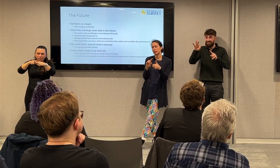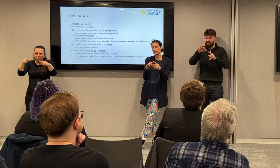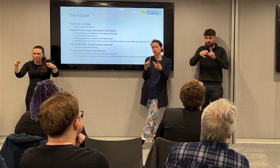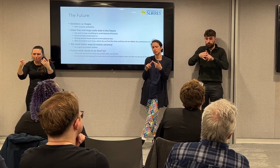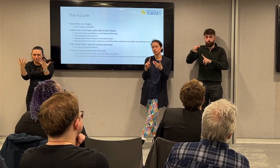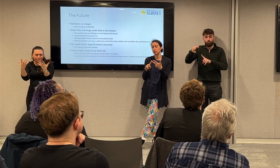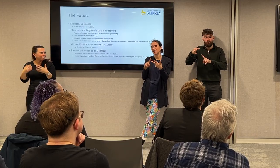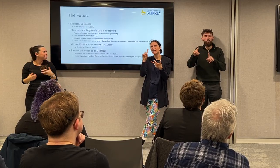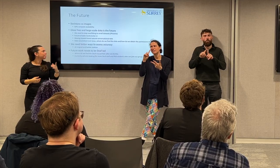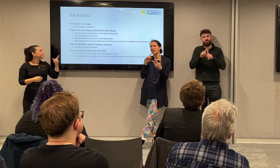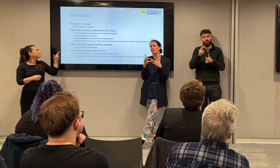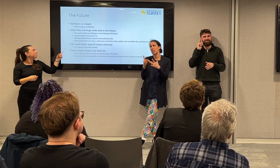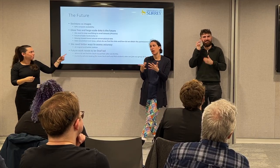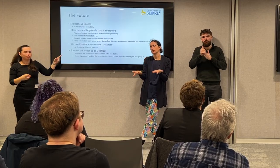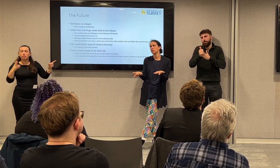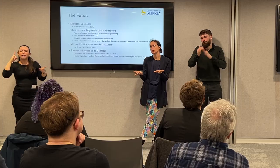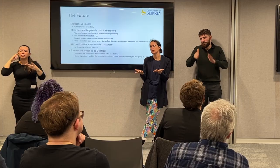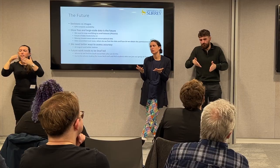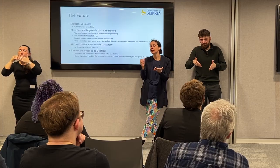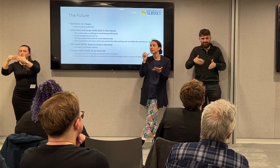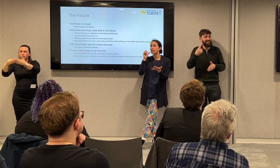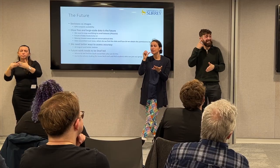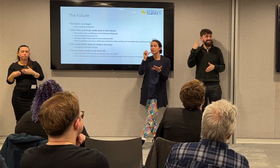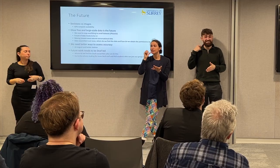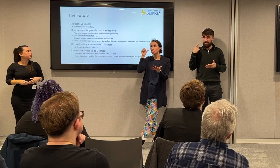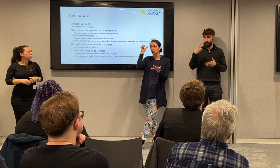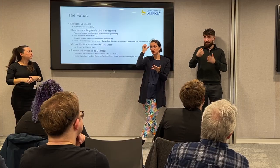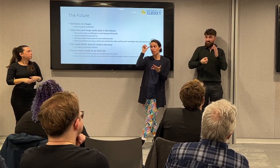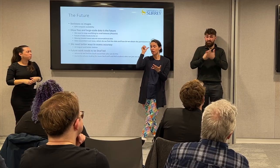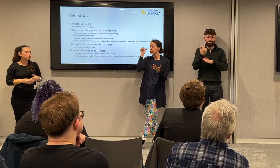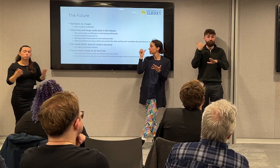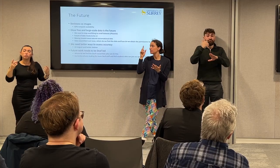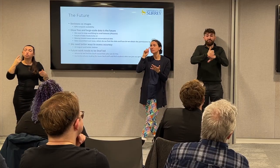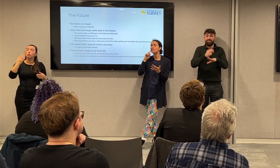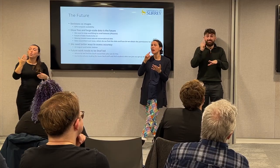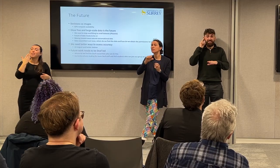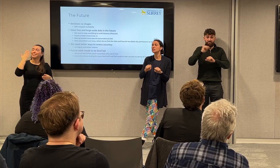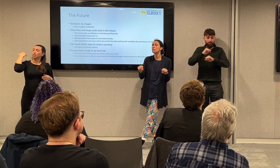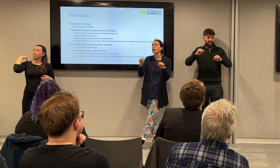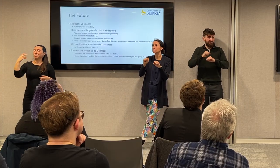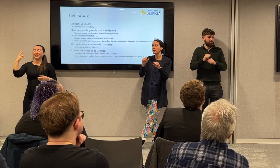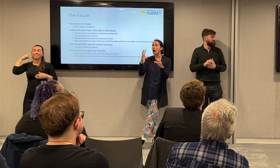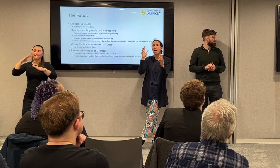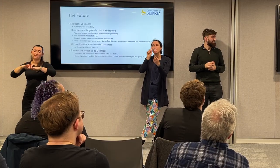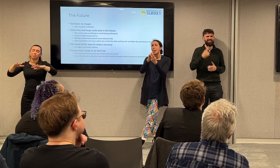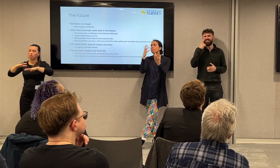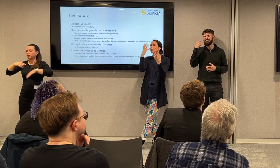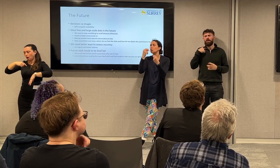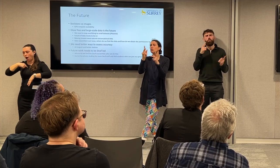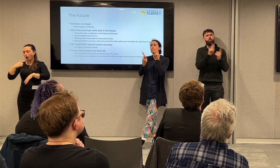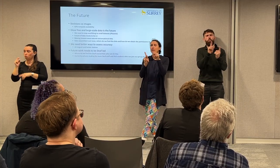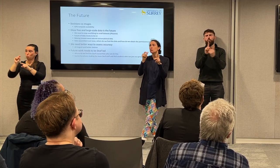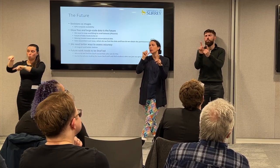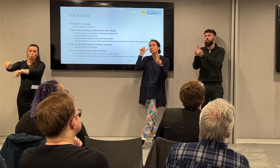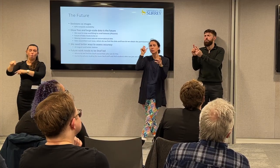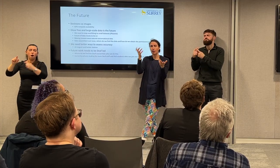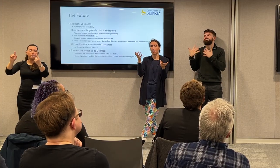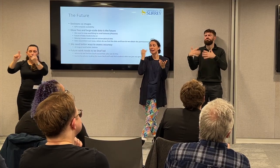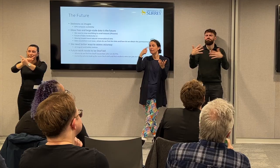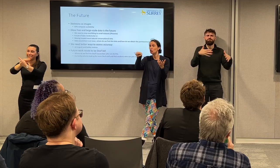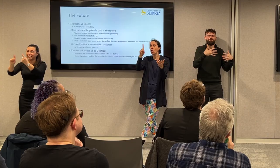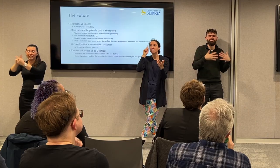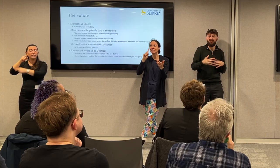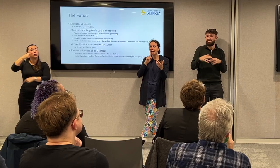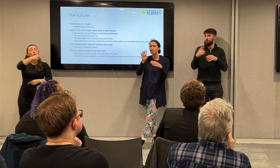this deaf-led thing. And so yesterday we had this deaf space. This is it. I met some beautiful people yesterday. And if you're a deaf